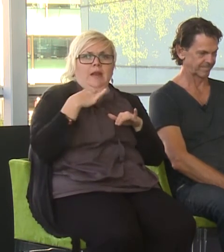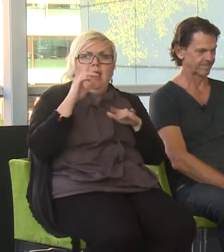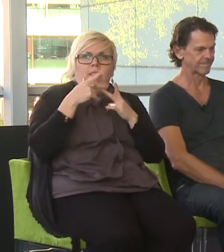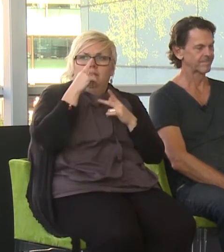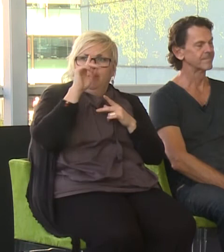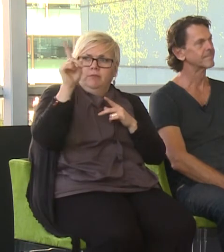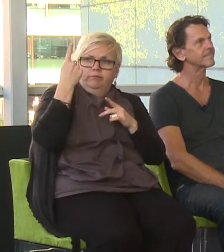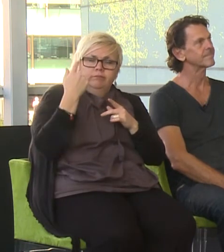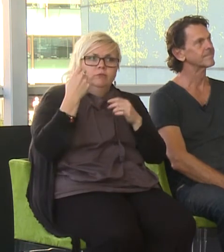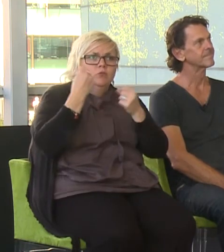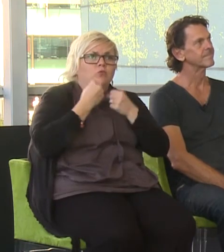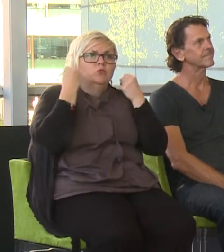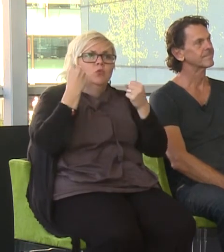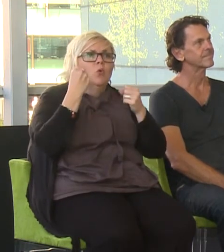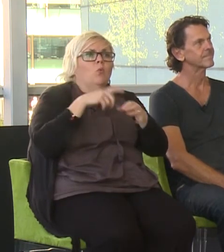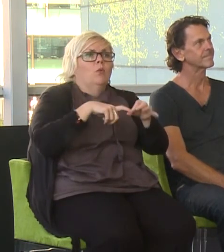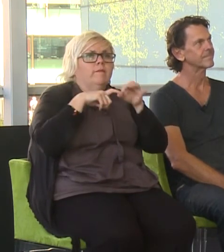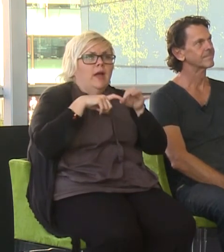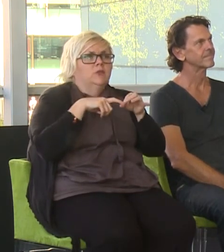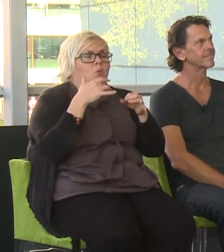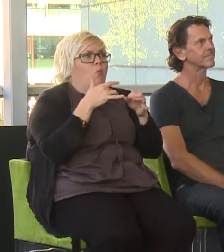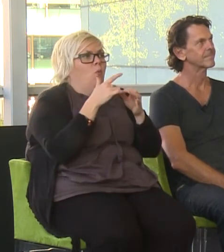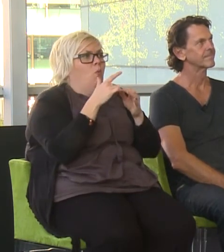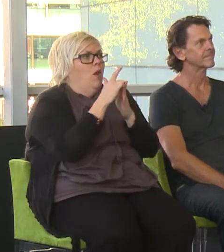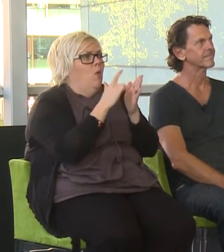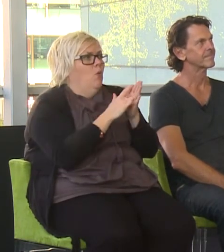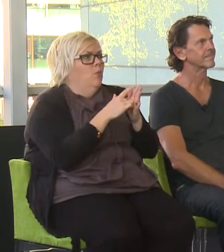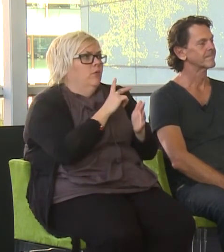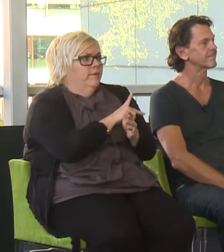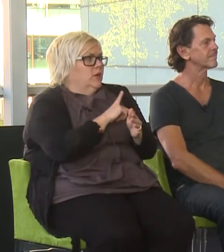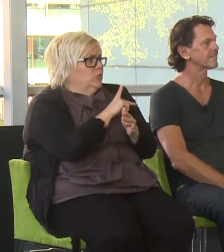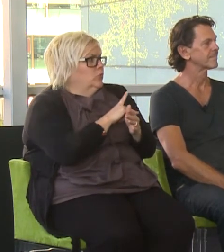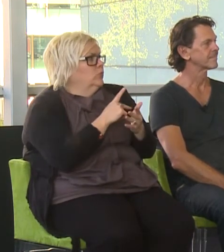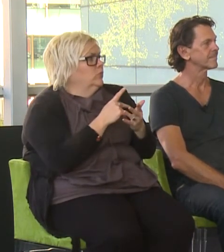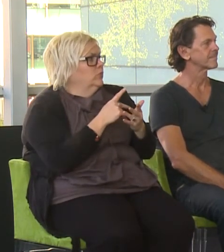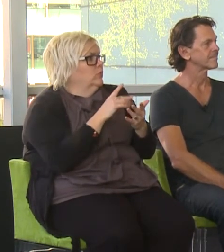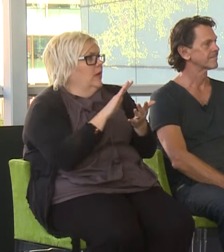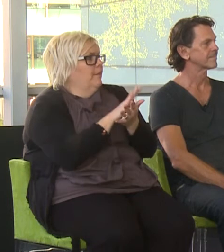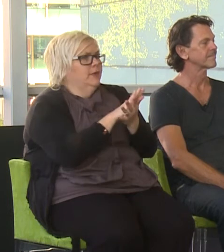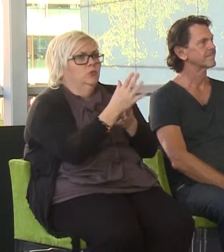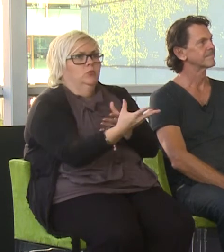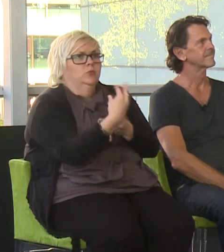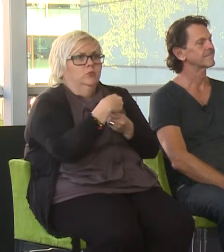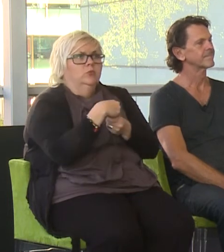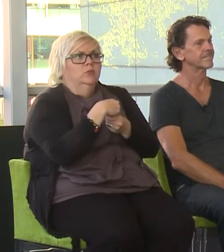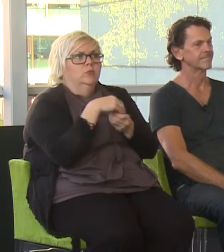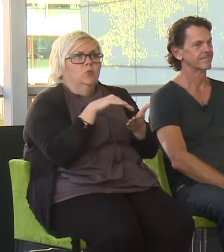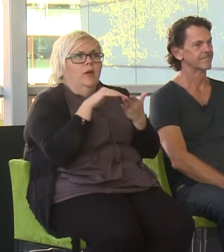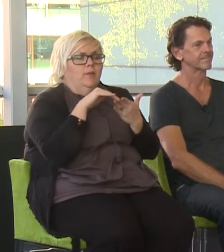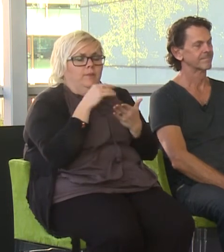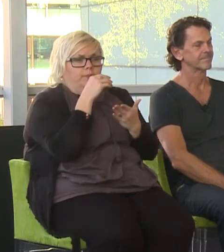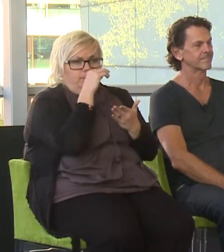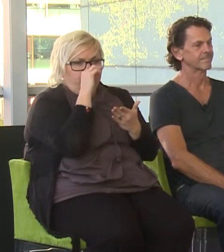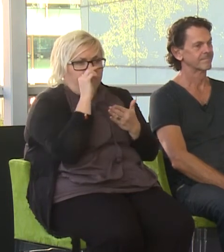armourers are often ex-military or law enforcement professionals, and I'm more than happy to leave it in their safe hands. On the